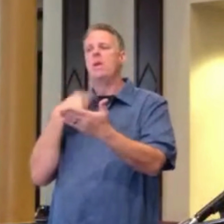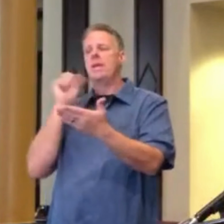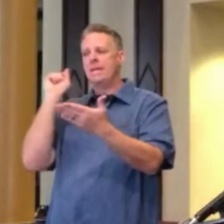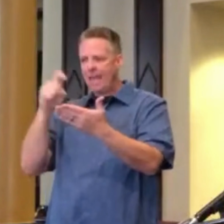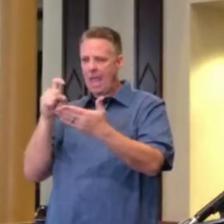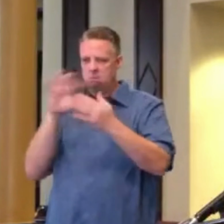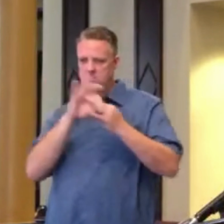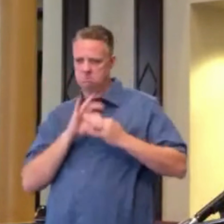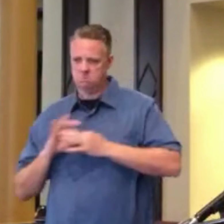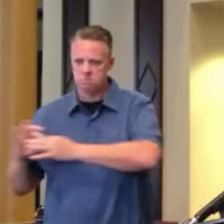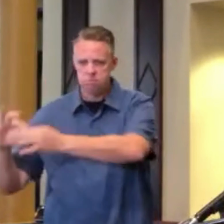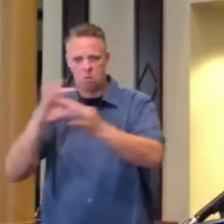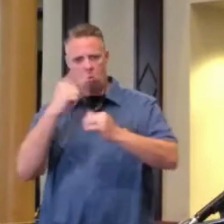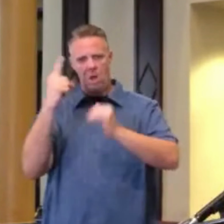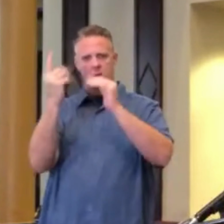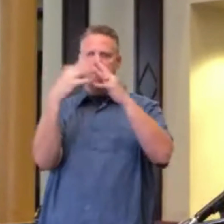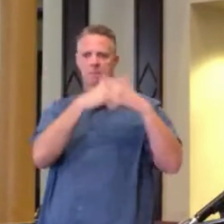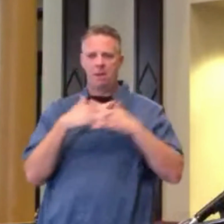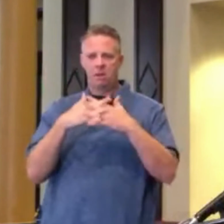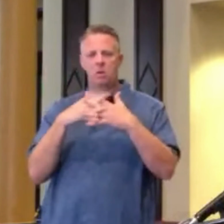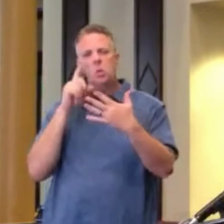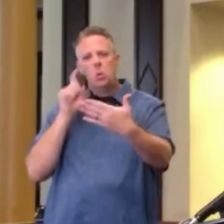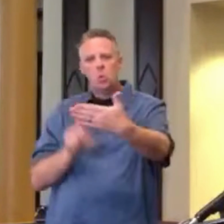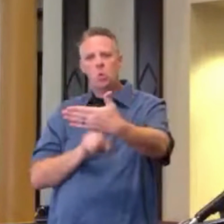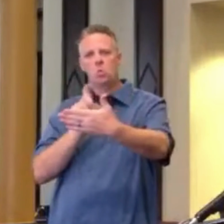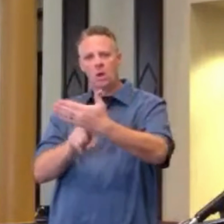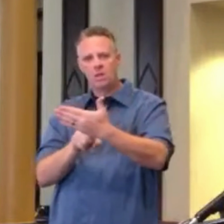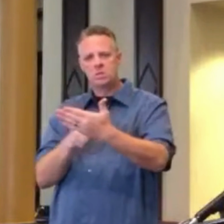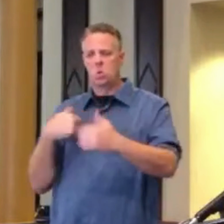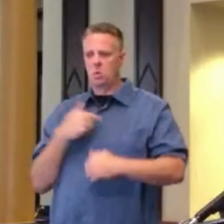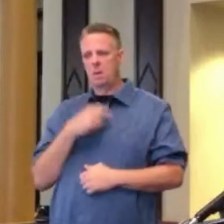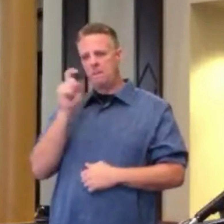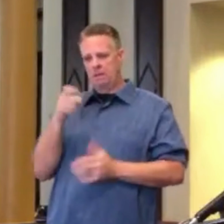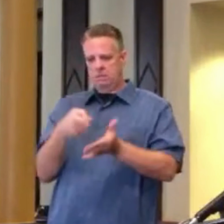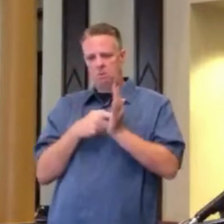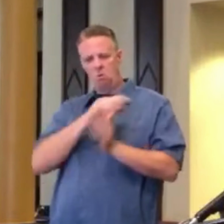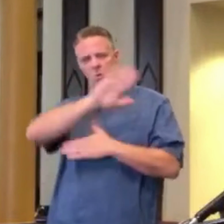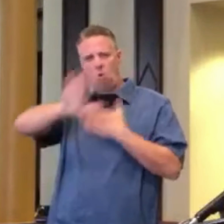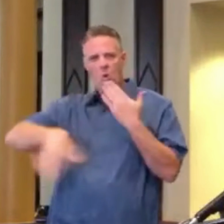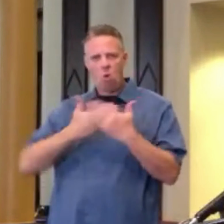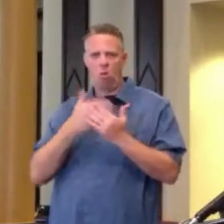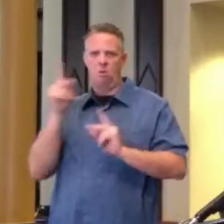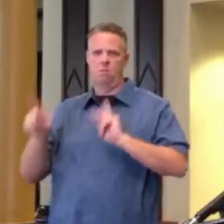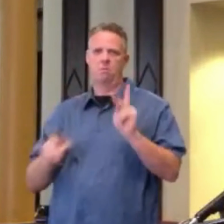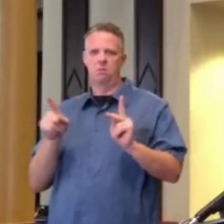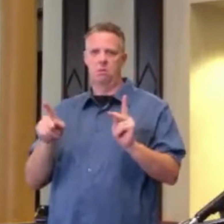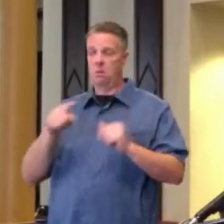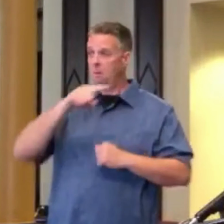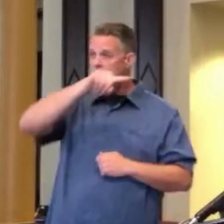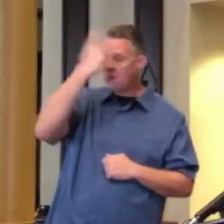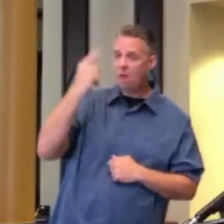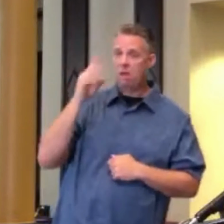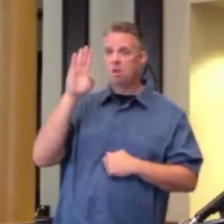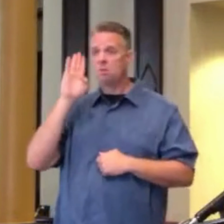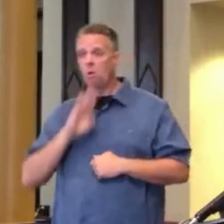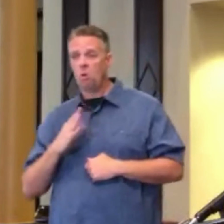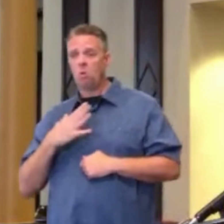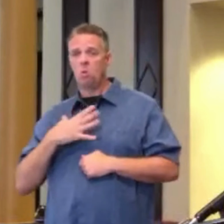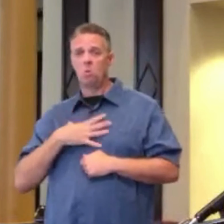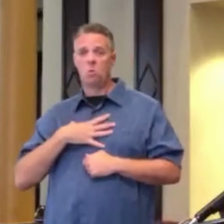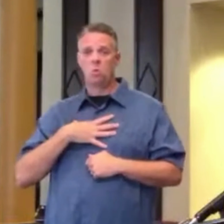together as one America while recognizing that we must demand that all people, black, brown,